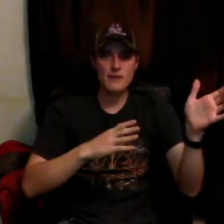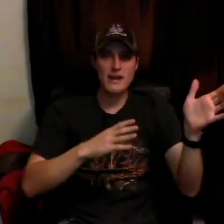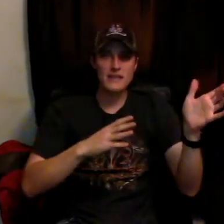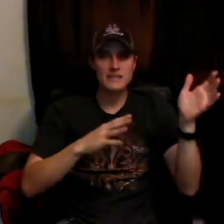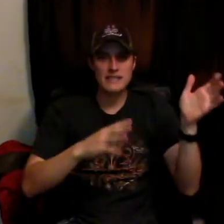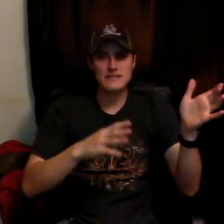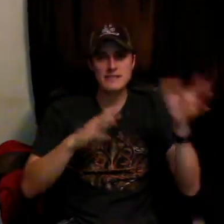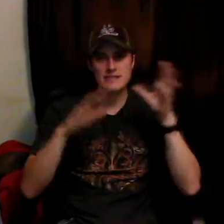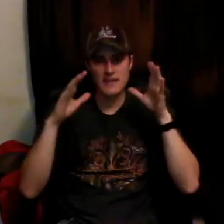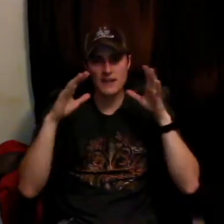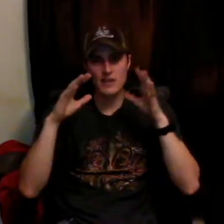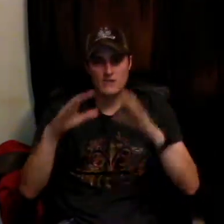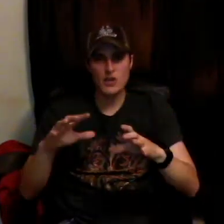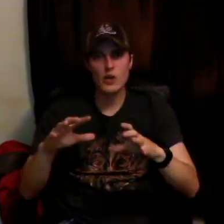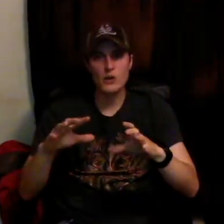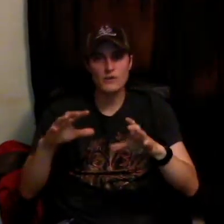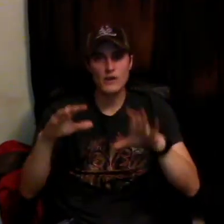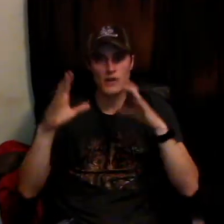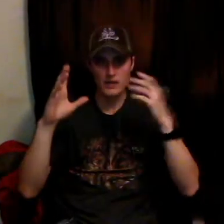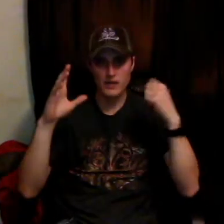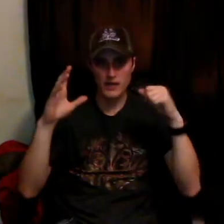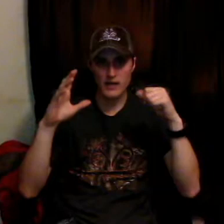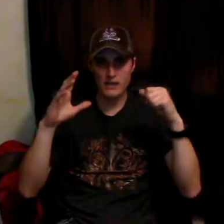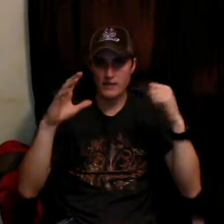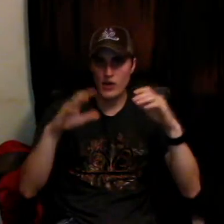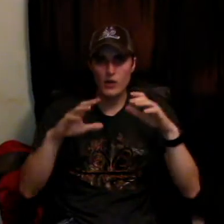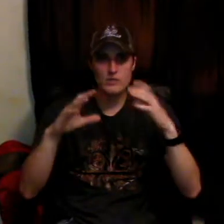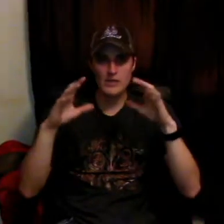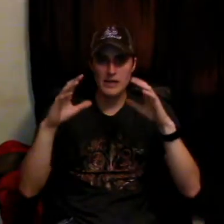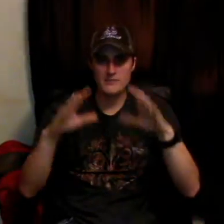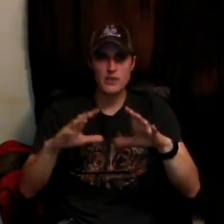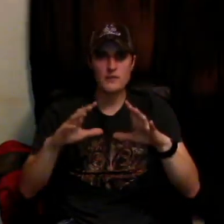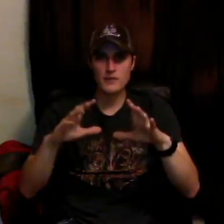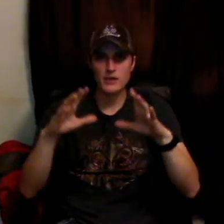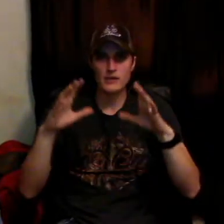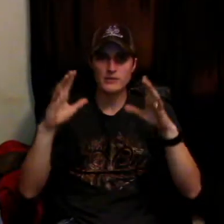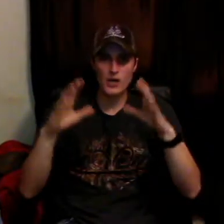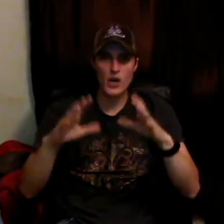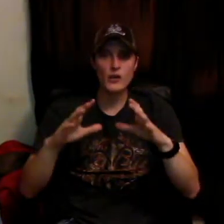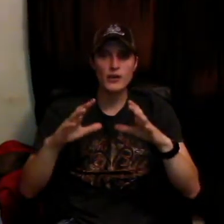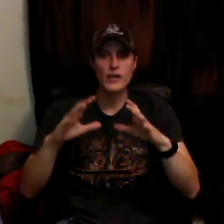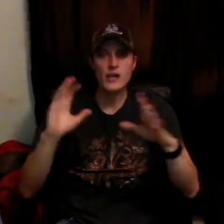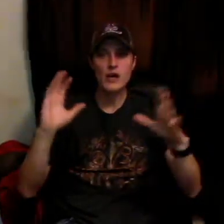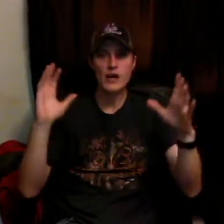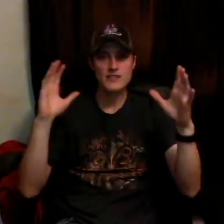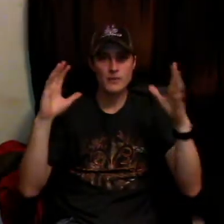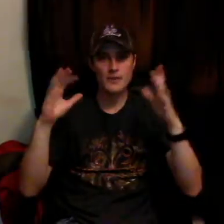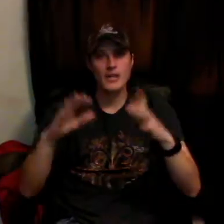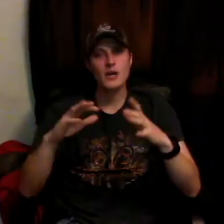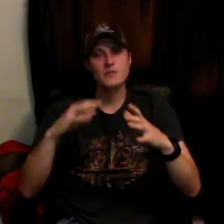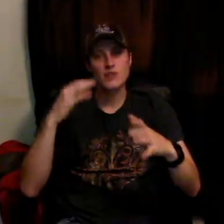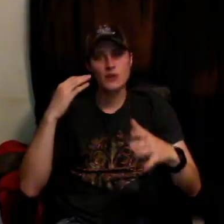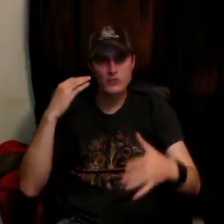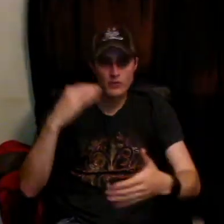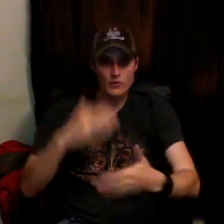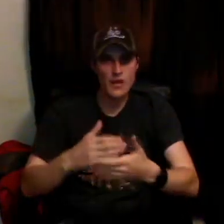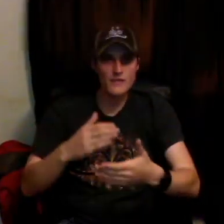back in the distance and they observe the does, and they observe the herd. Alright, so when it comes closer to rut, they